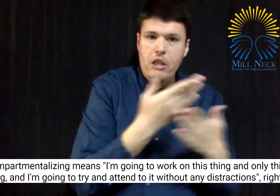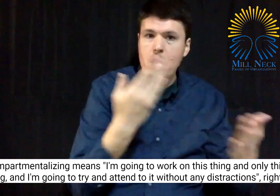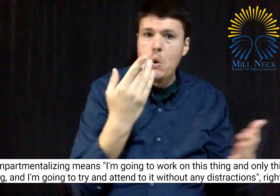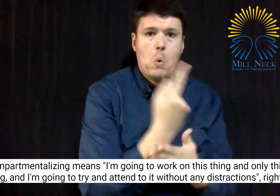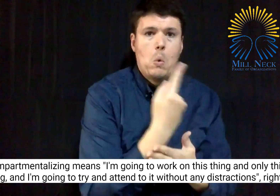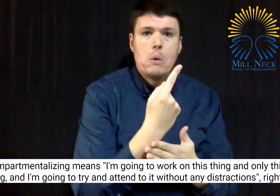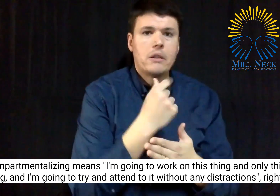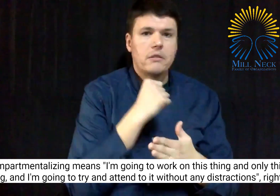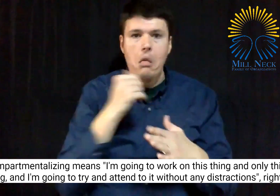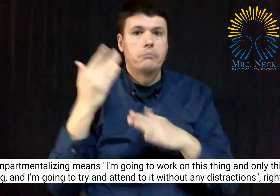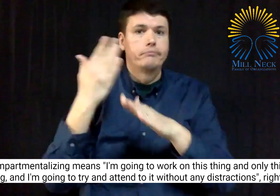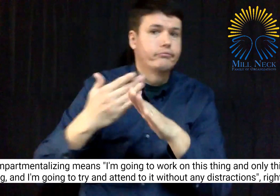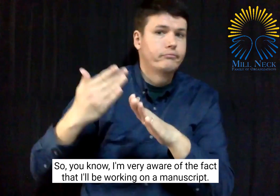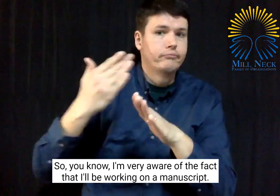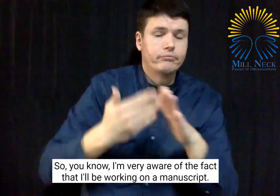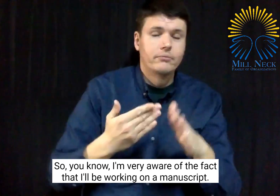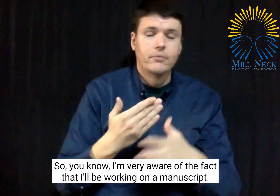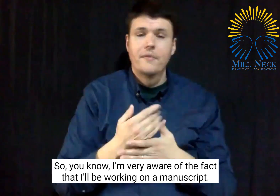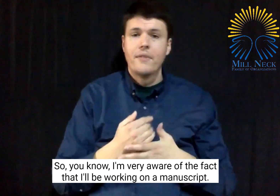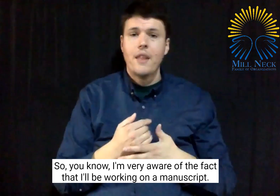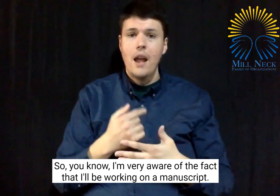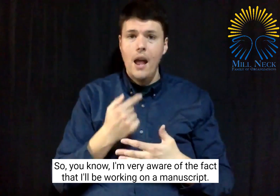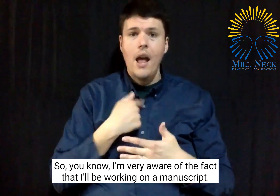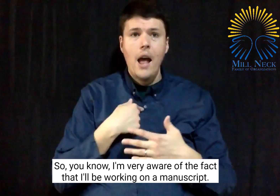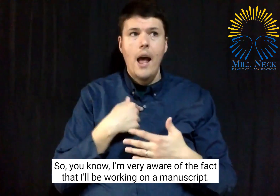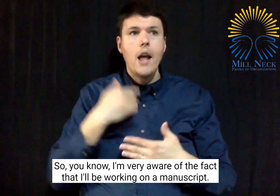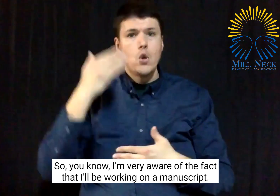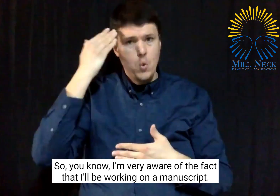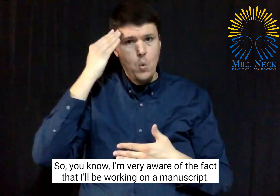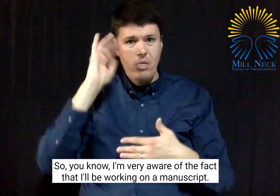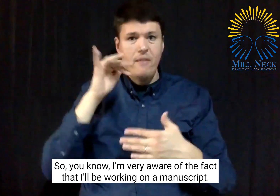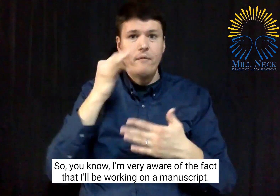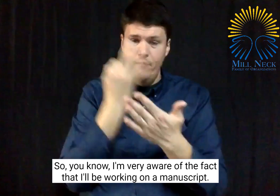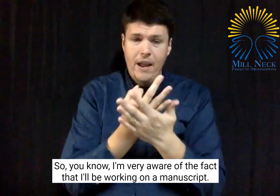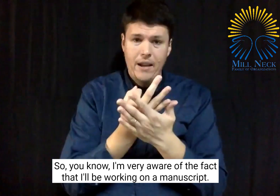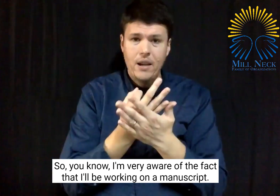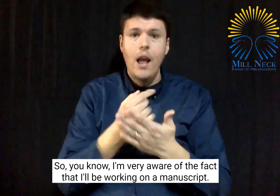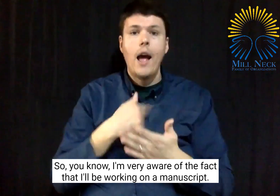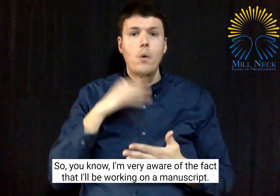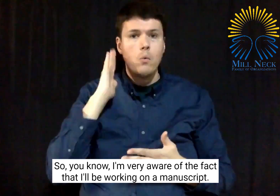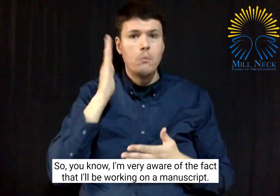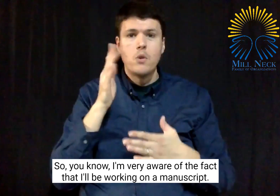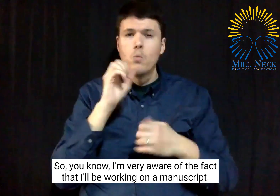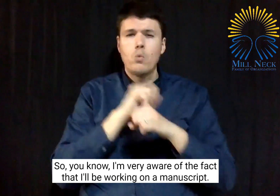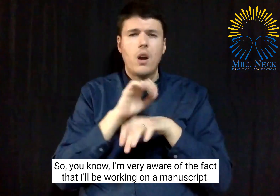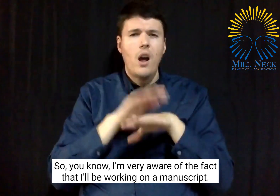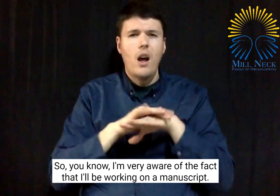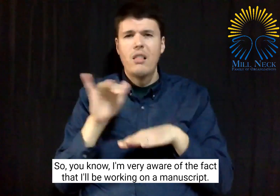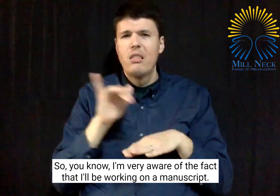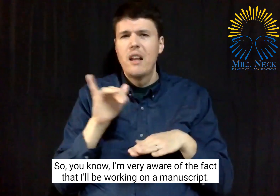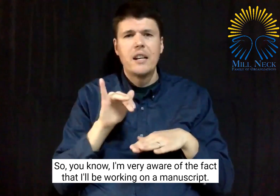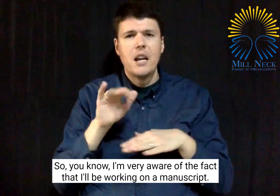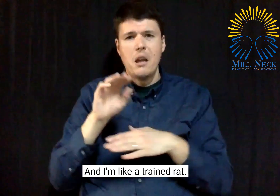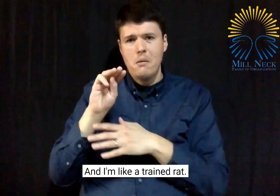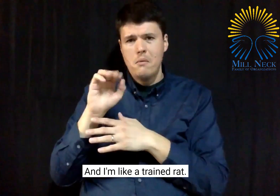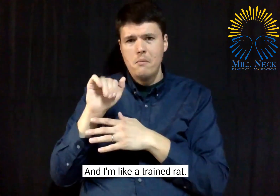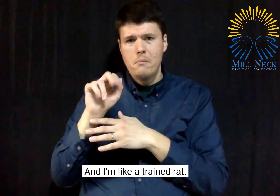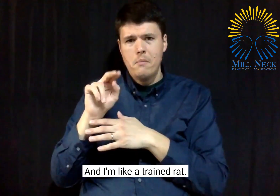any distractions, right? So, I'm very aware of the fact that I'll be working on a manuscript and I'm like a